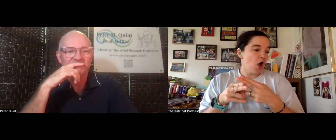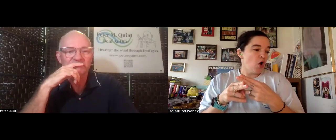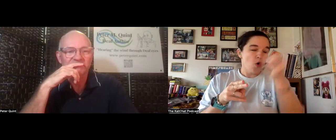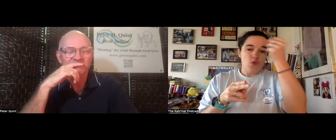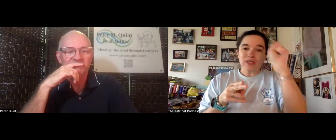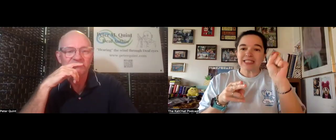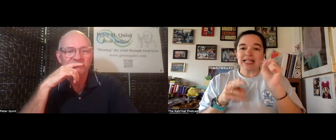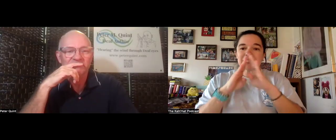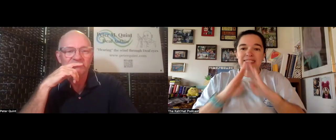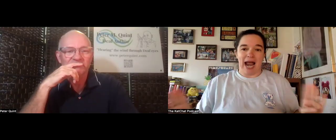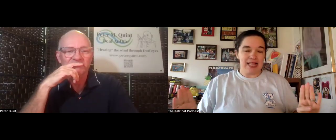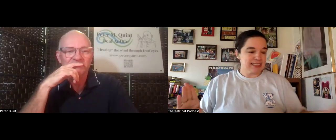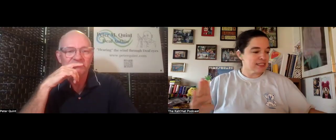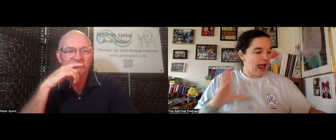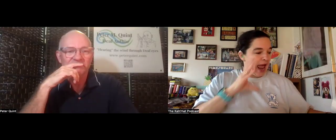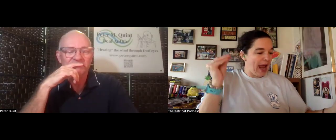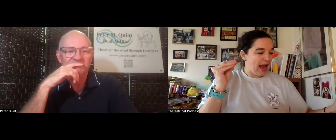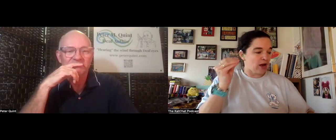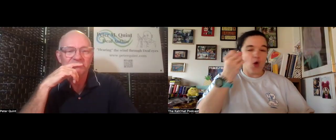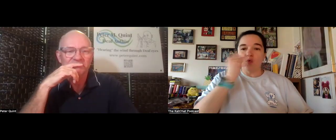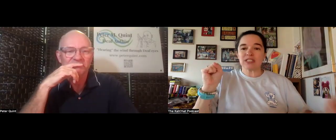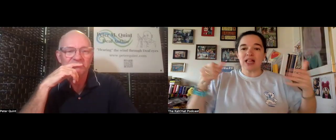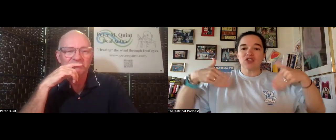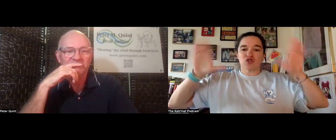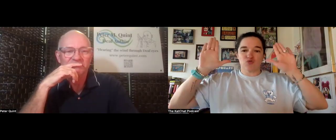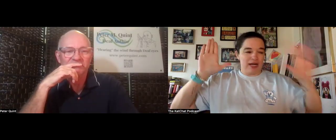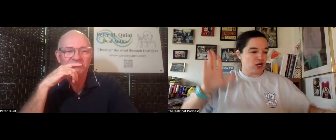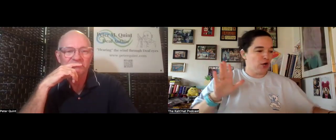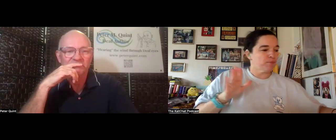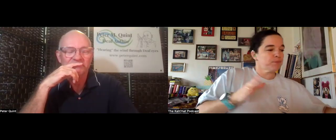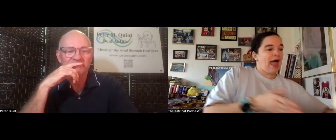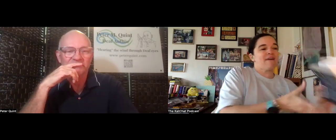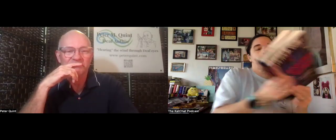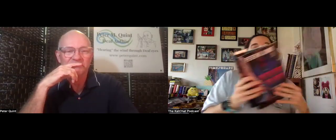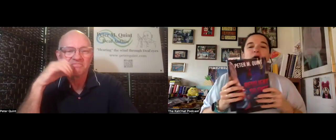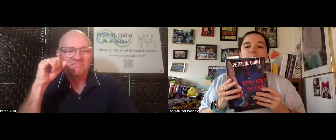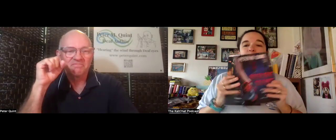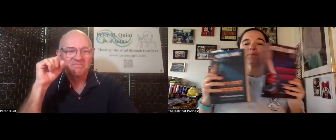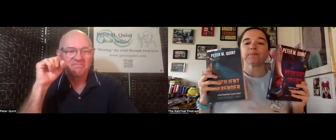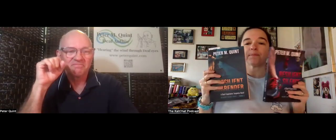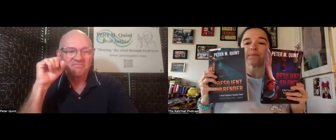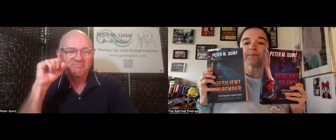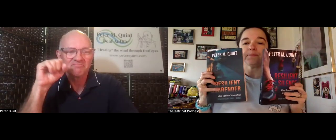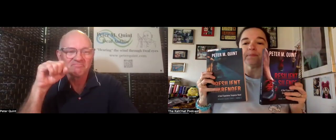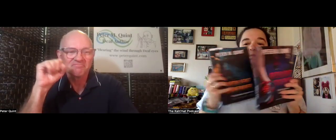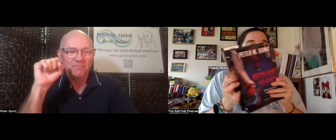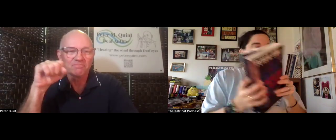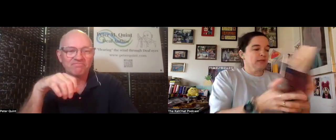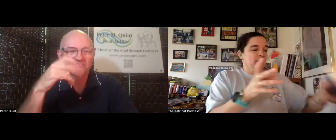called Within Silence and Within Surrender. Have them here.